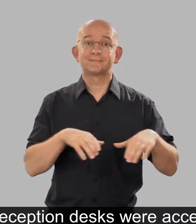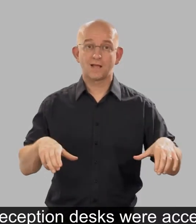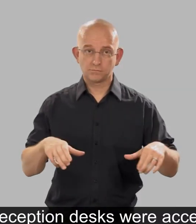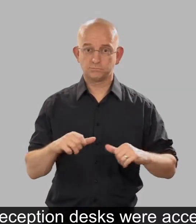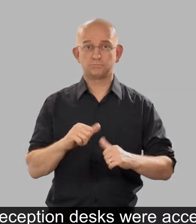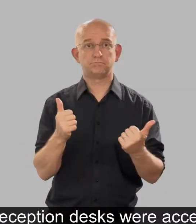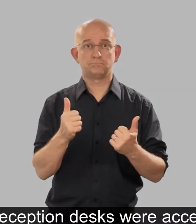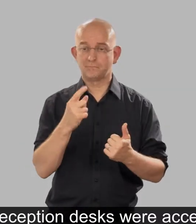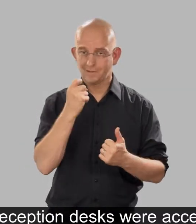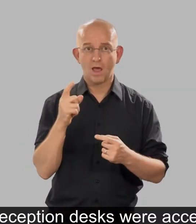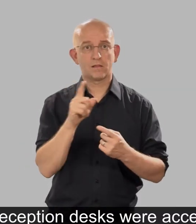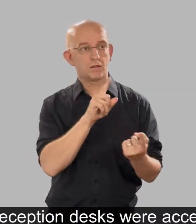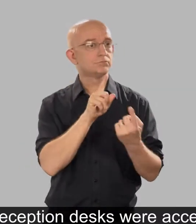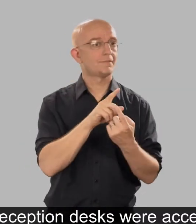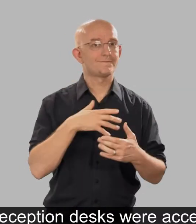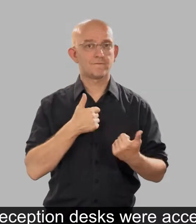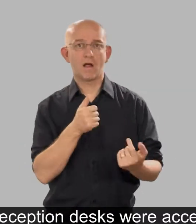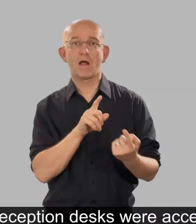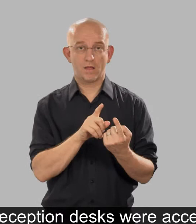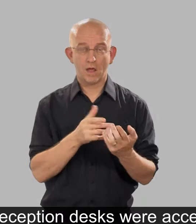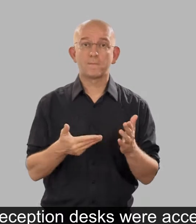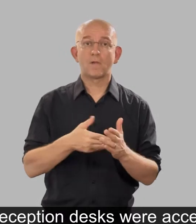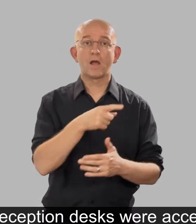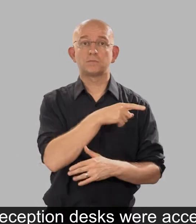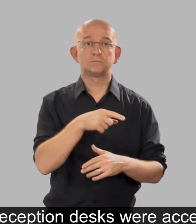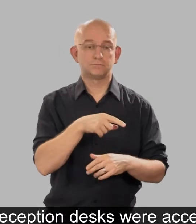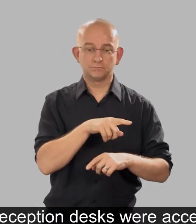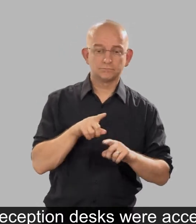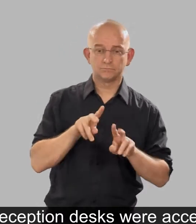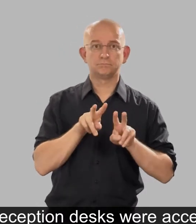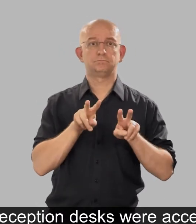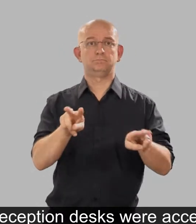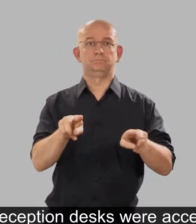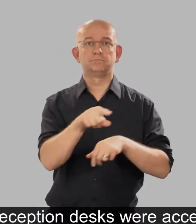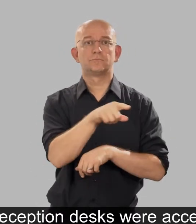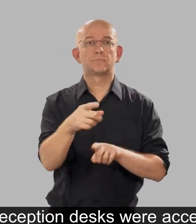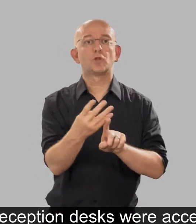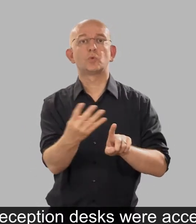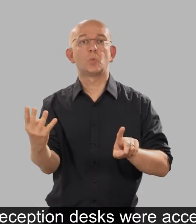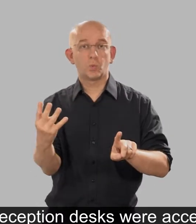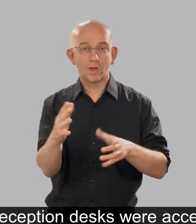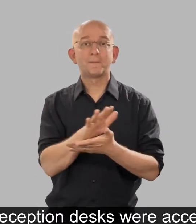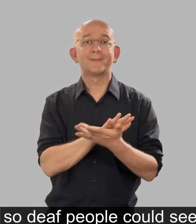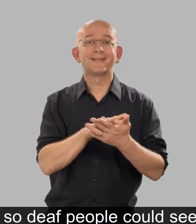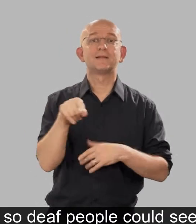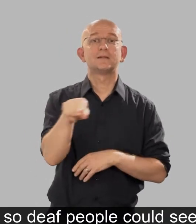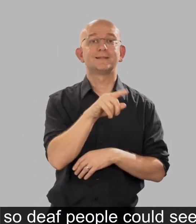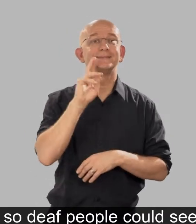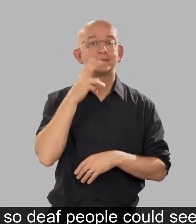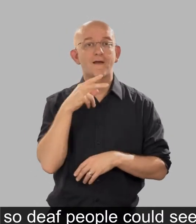The reception desks were accessible and faced directly onto the queue, so deaf people could see